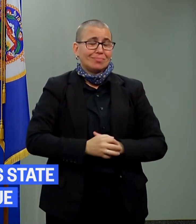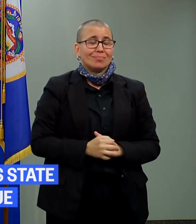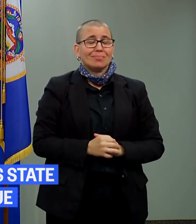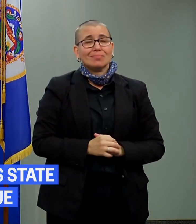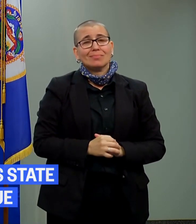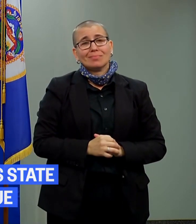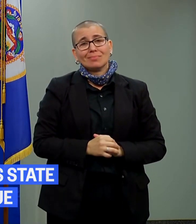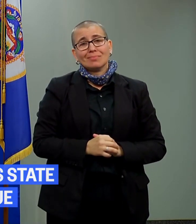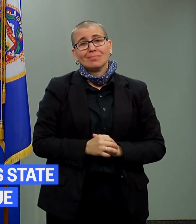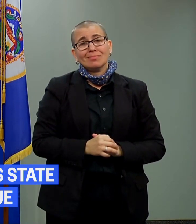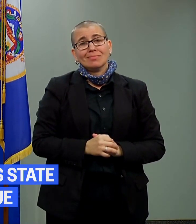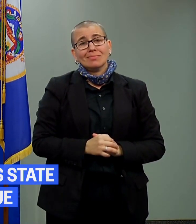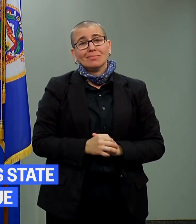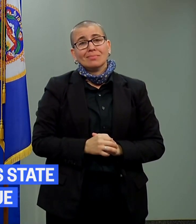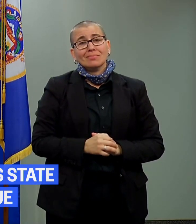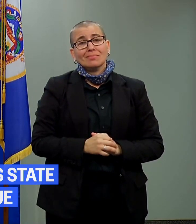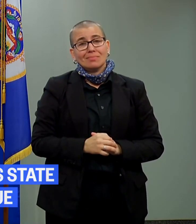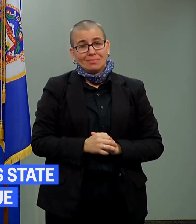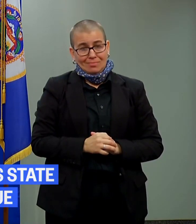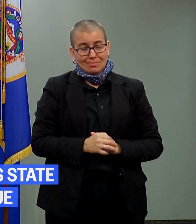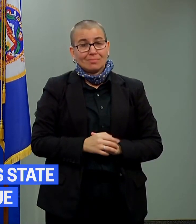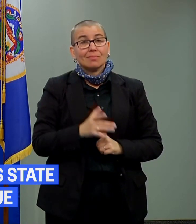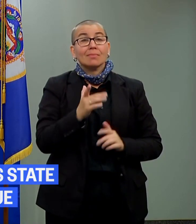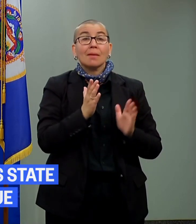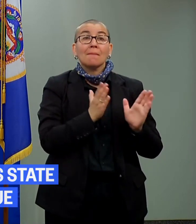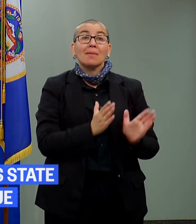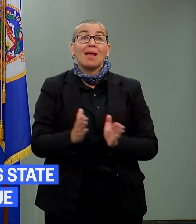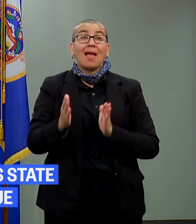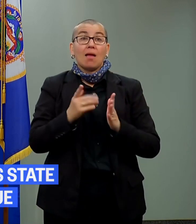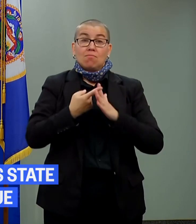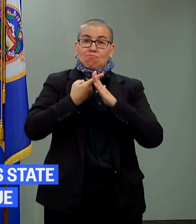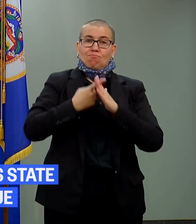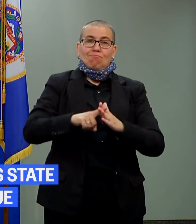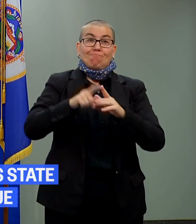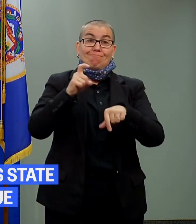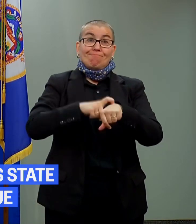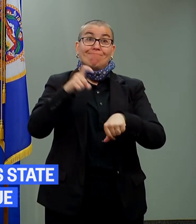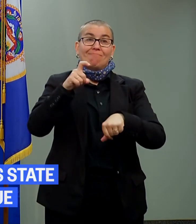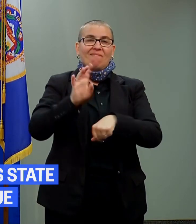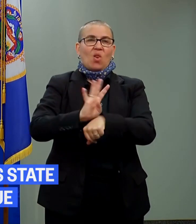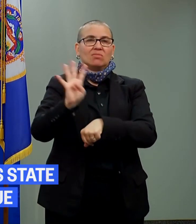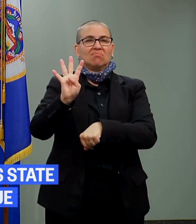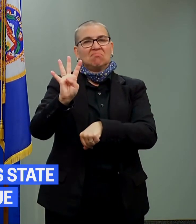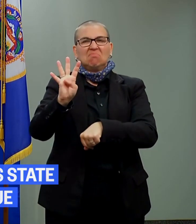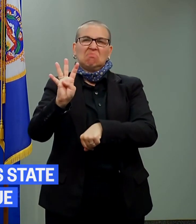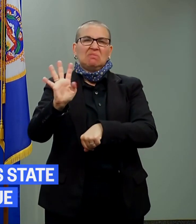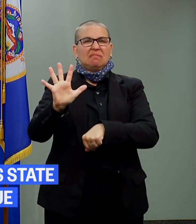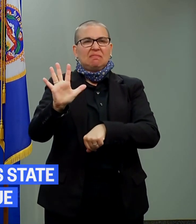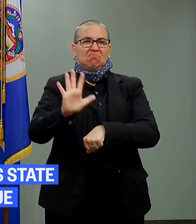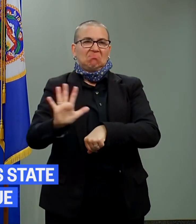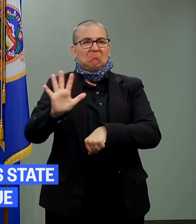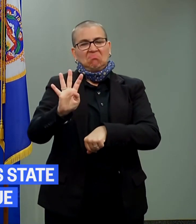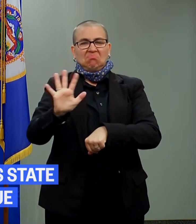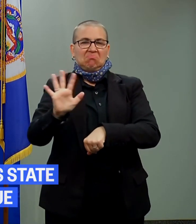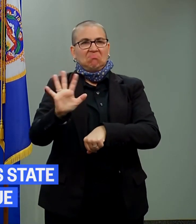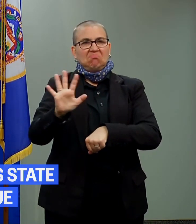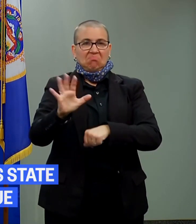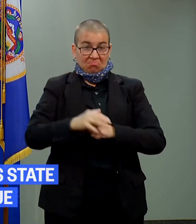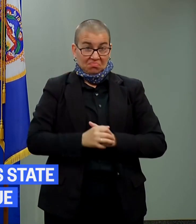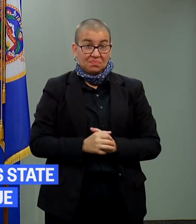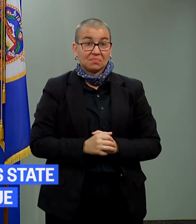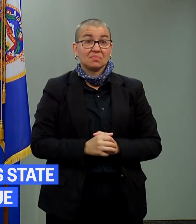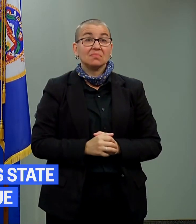That plan was started yesterday at 4 o'clock, roughly 1,600 hours. And by 1,800